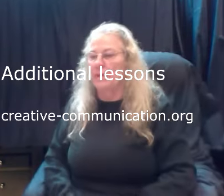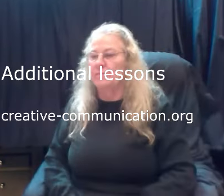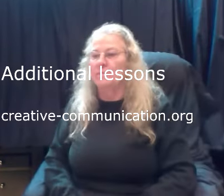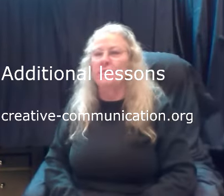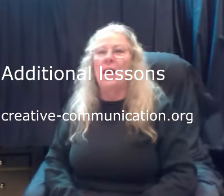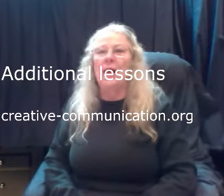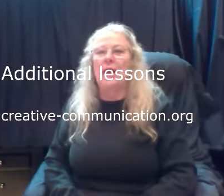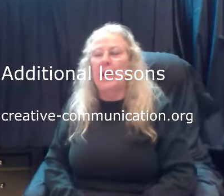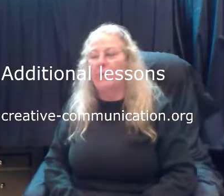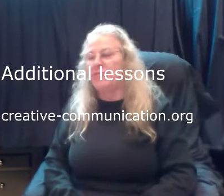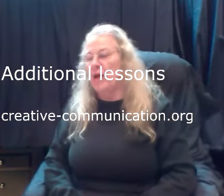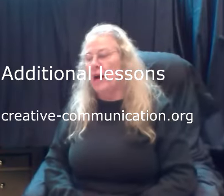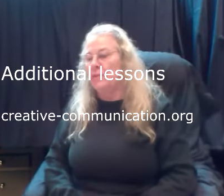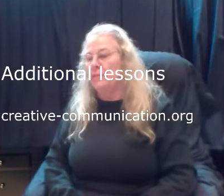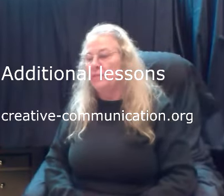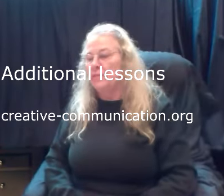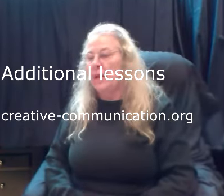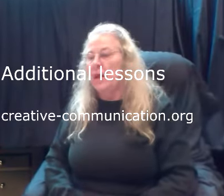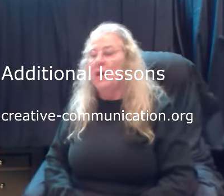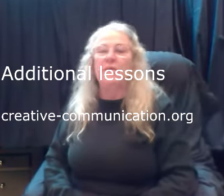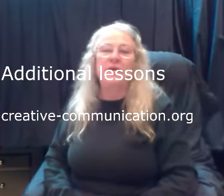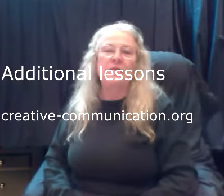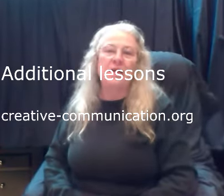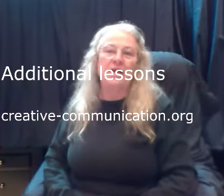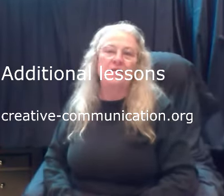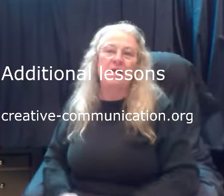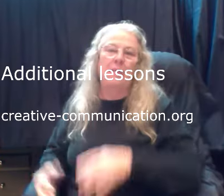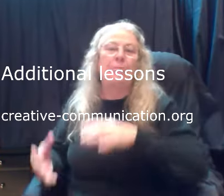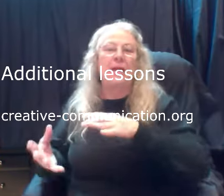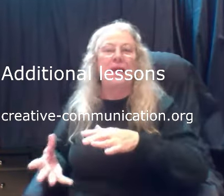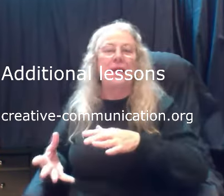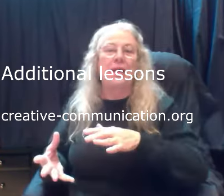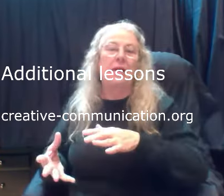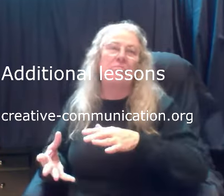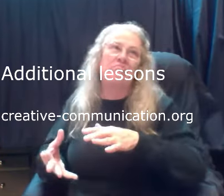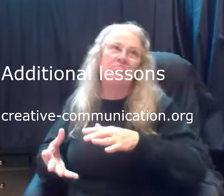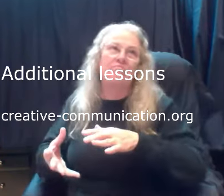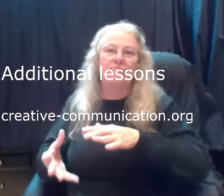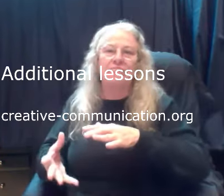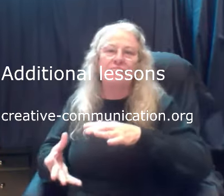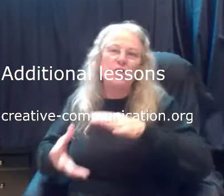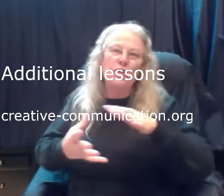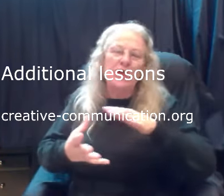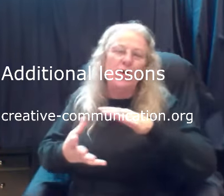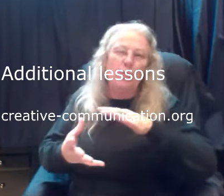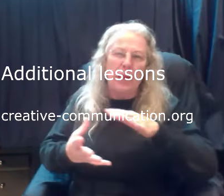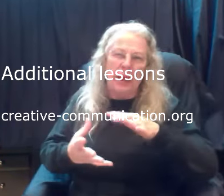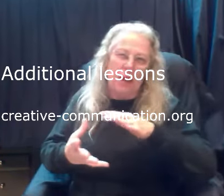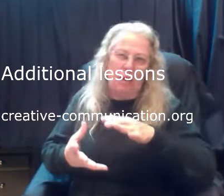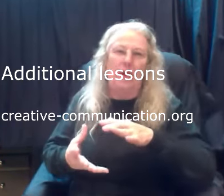Lamb of God. This is a beginning to intermediate level.